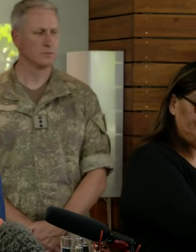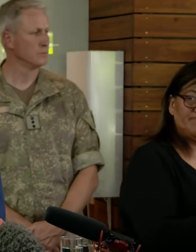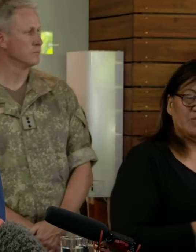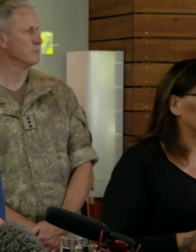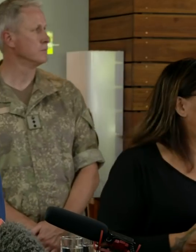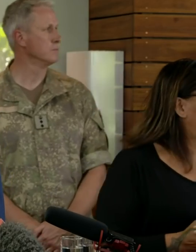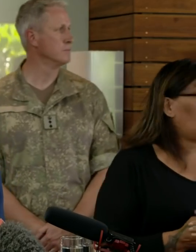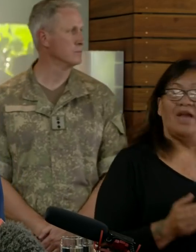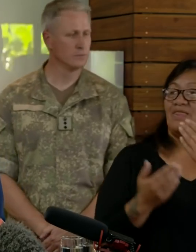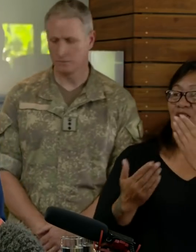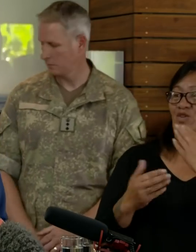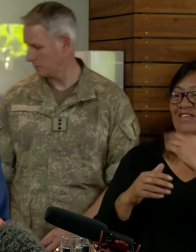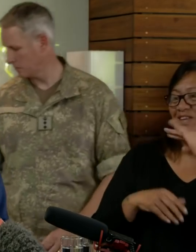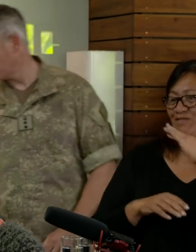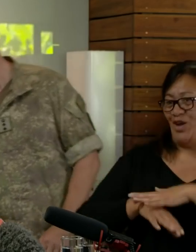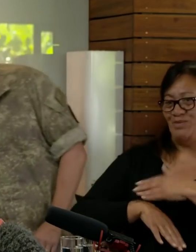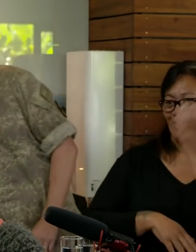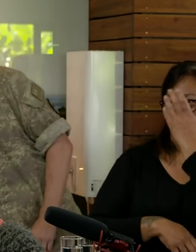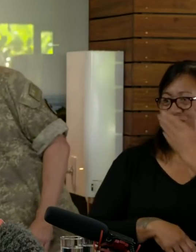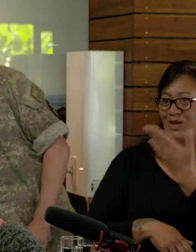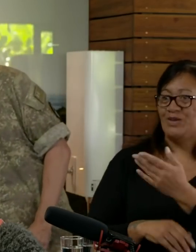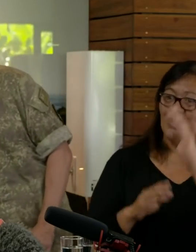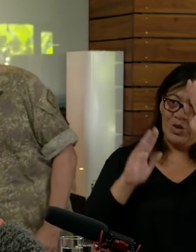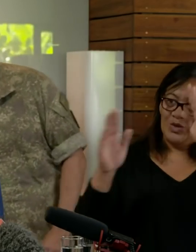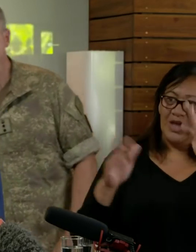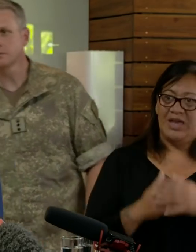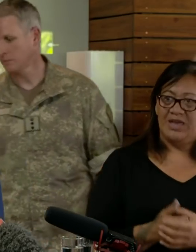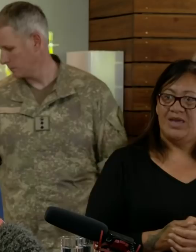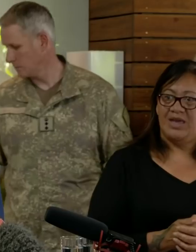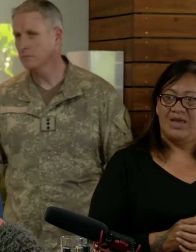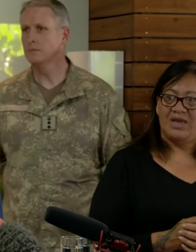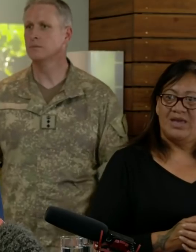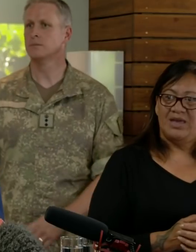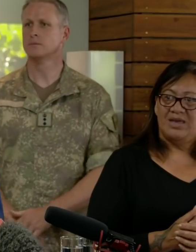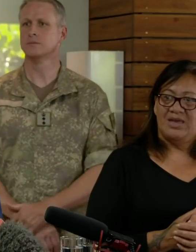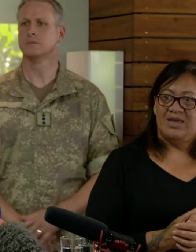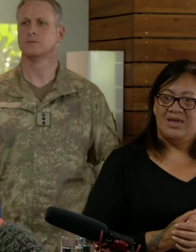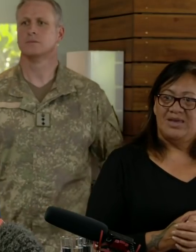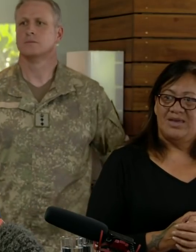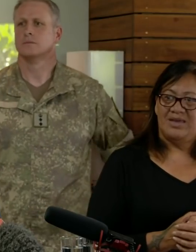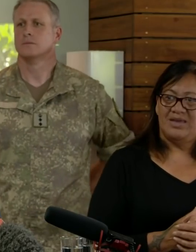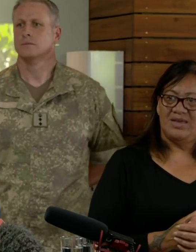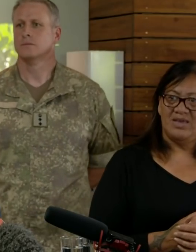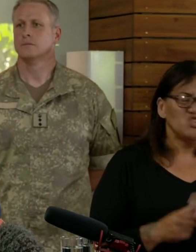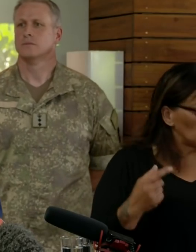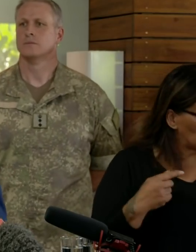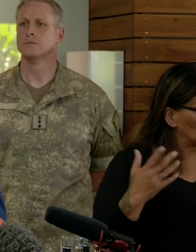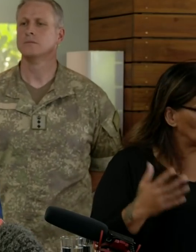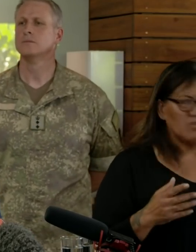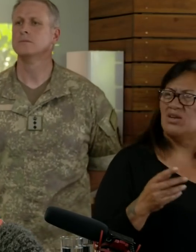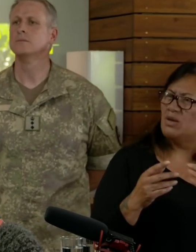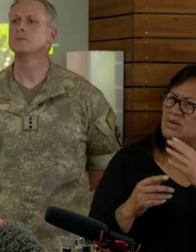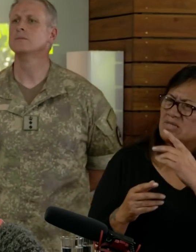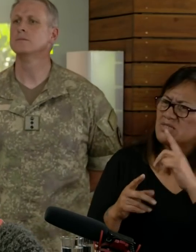Thank you, everybody. That's all we have time for. Kia ora. Earlier this week, do you think you should have come back a little bit earlier?